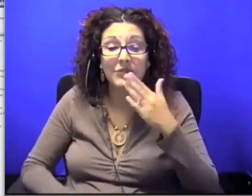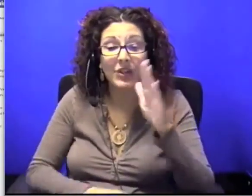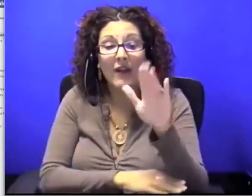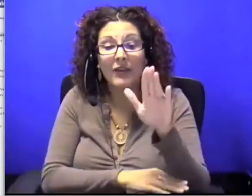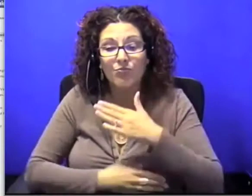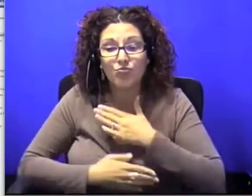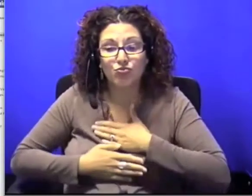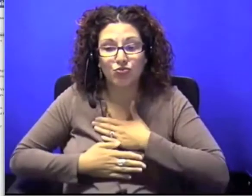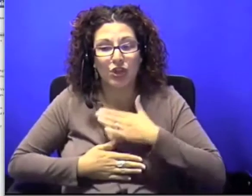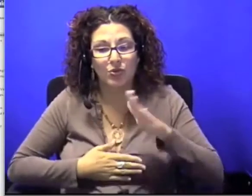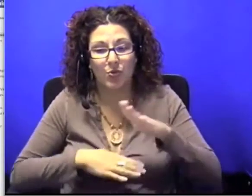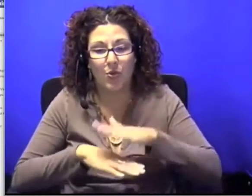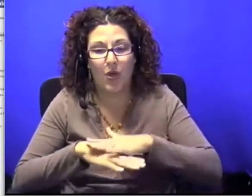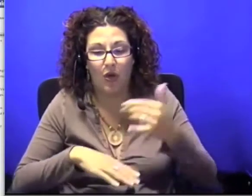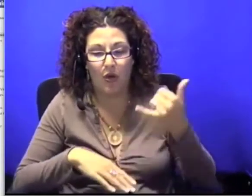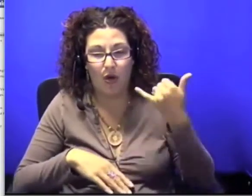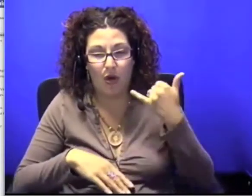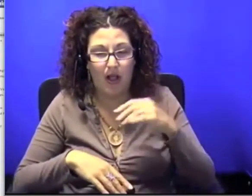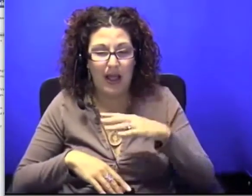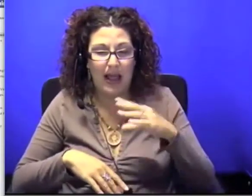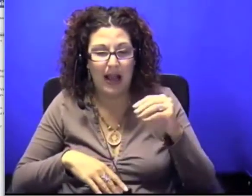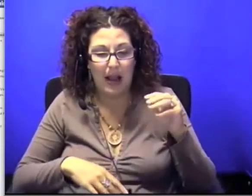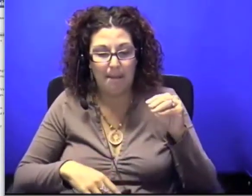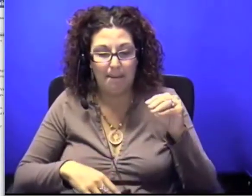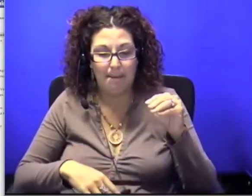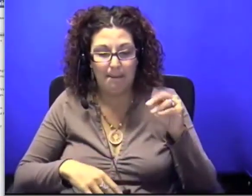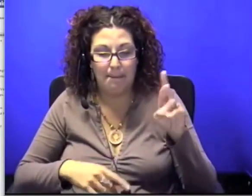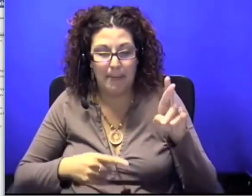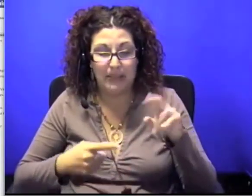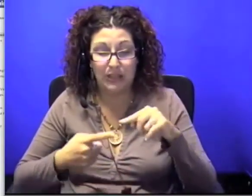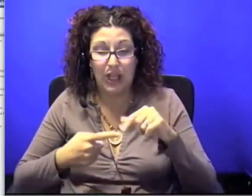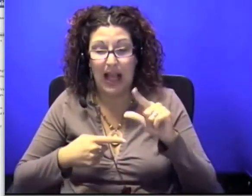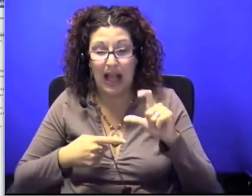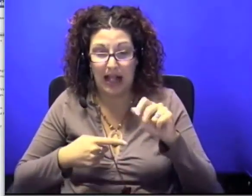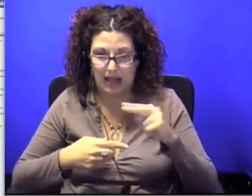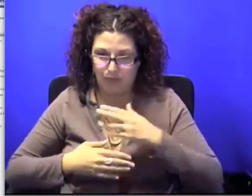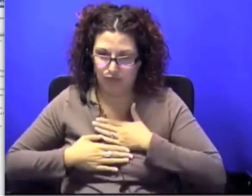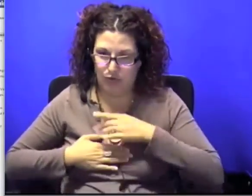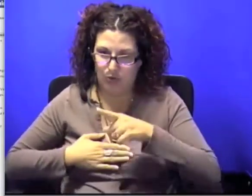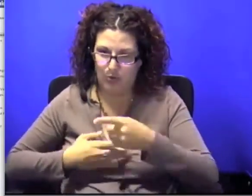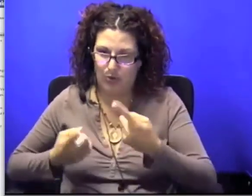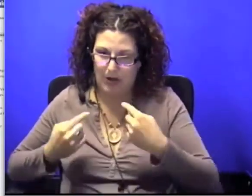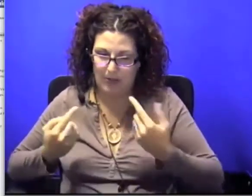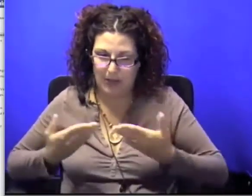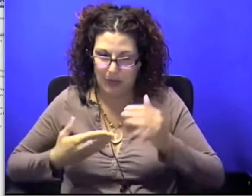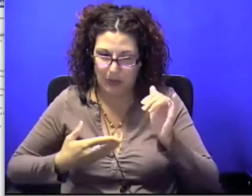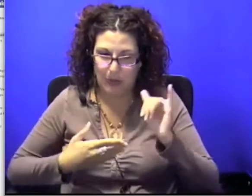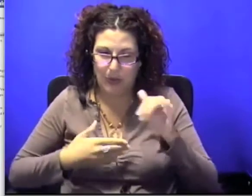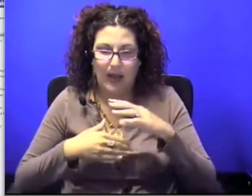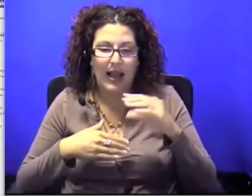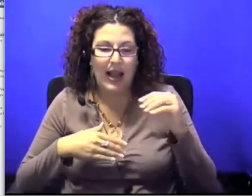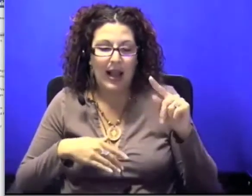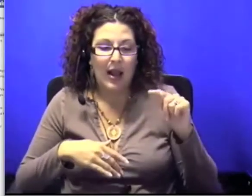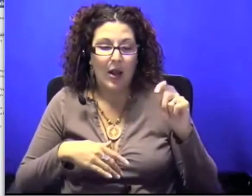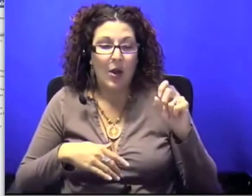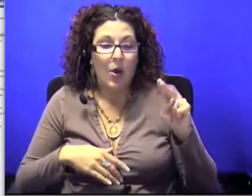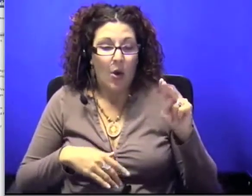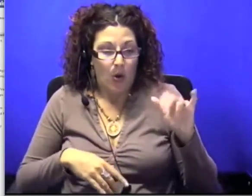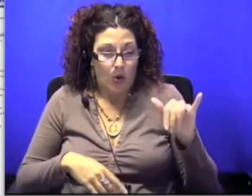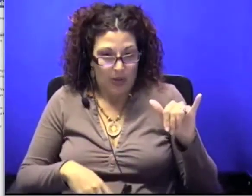Good afternoon, everyone. I appreciate you being on the call, and Mr. Allen, I greatly appreciate you being here as well. And